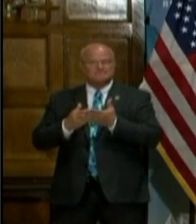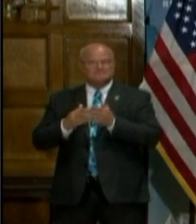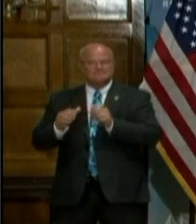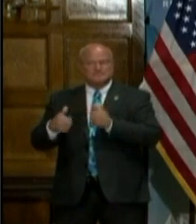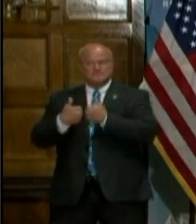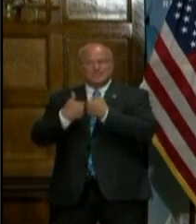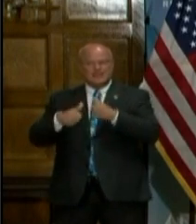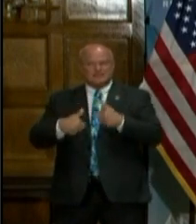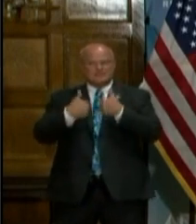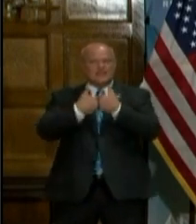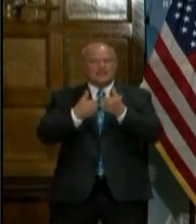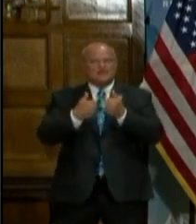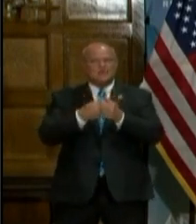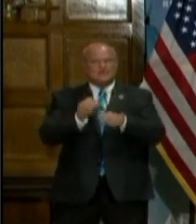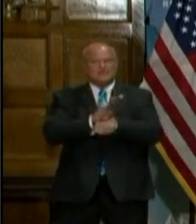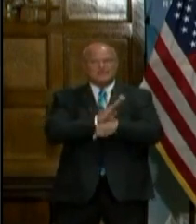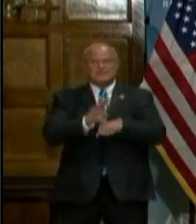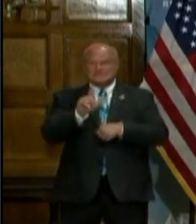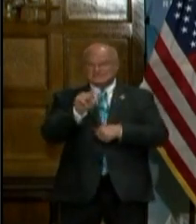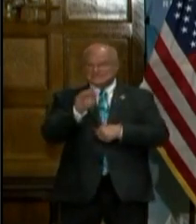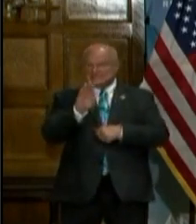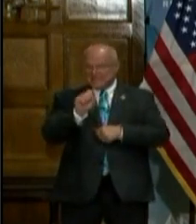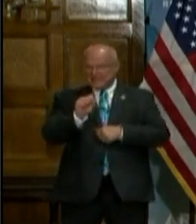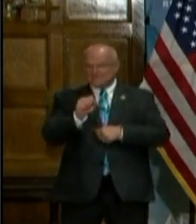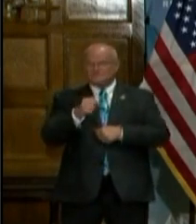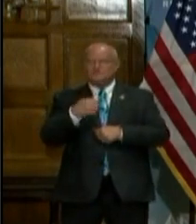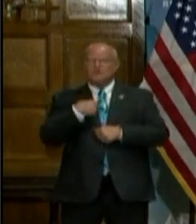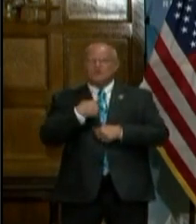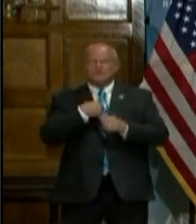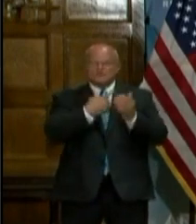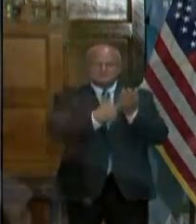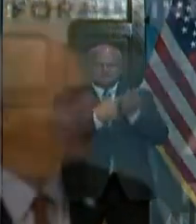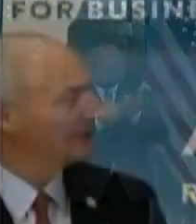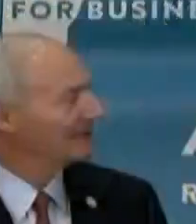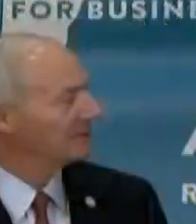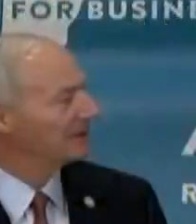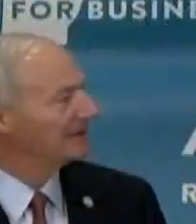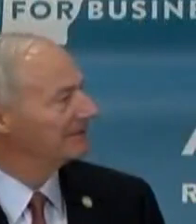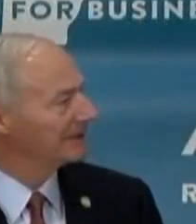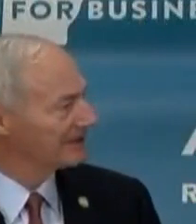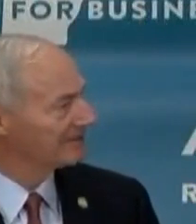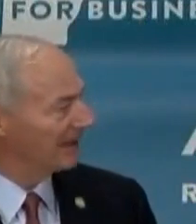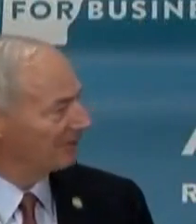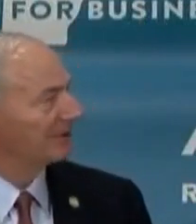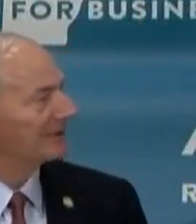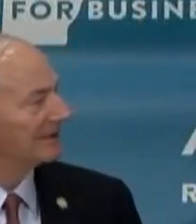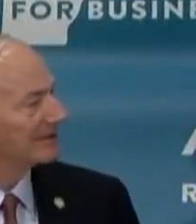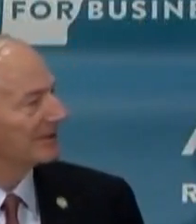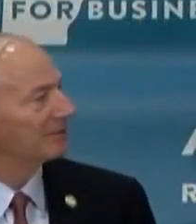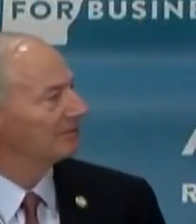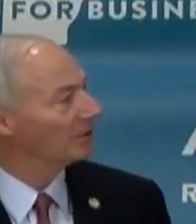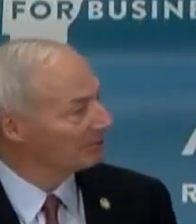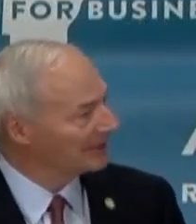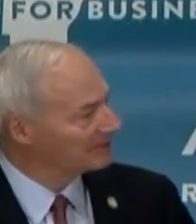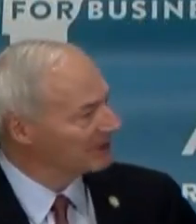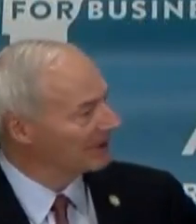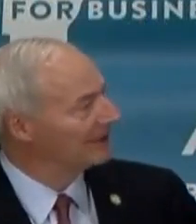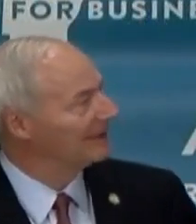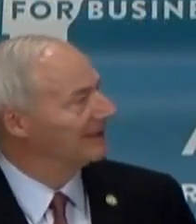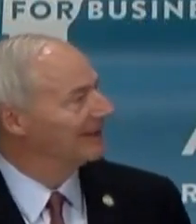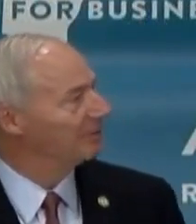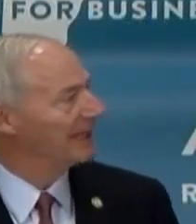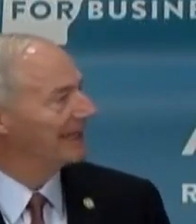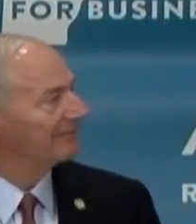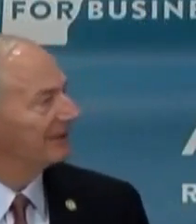challenges we've had with our commercial labs. So we'll be looking at that. And then the final one, I believe, is that one. So, nope, I'm